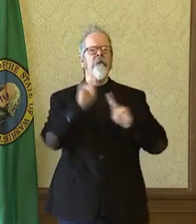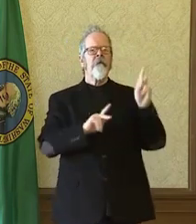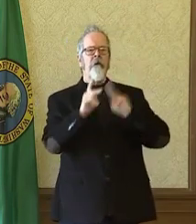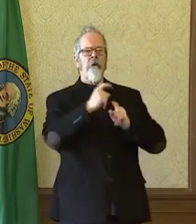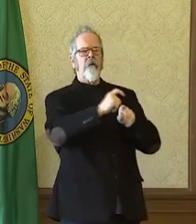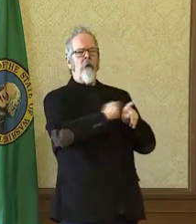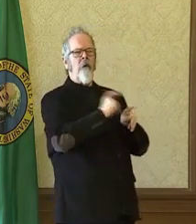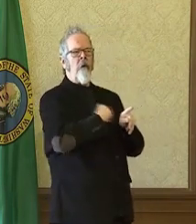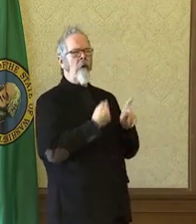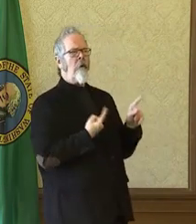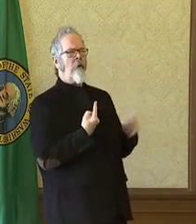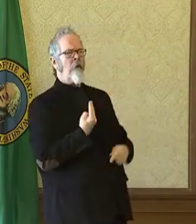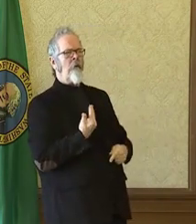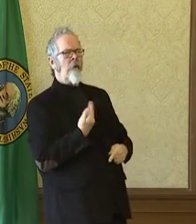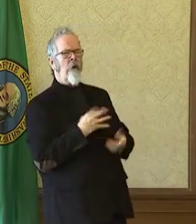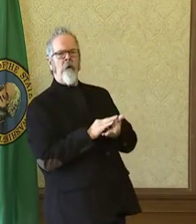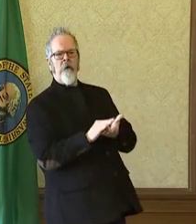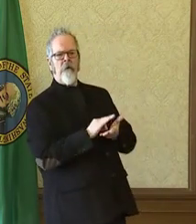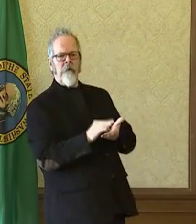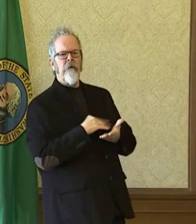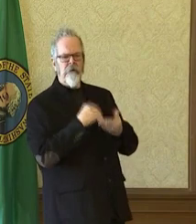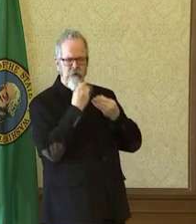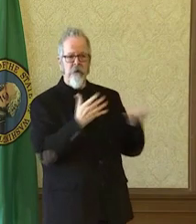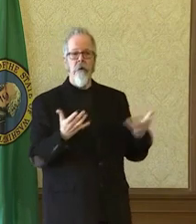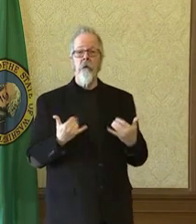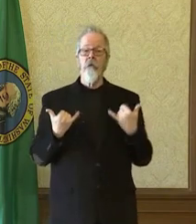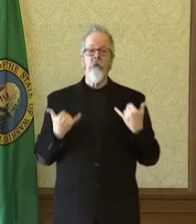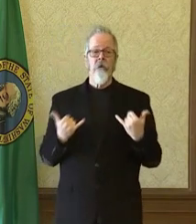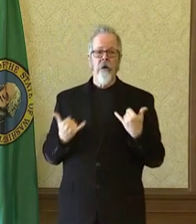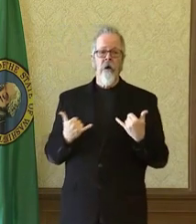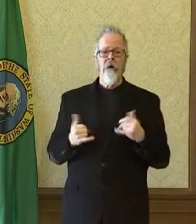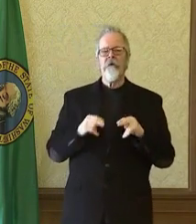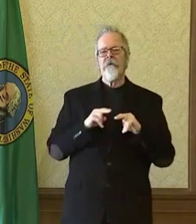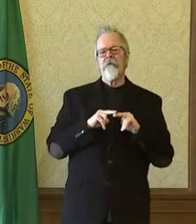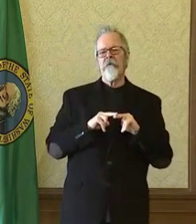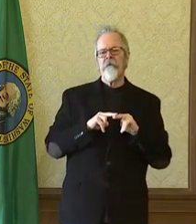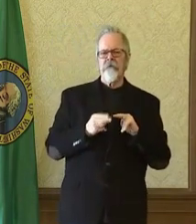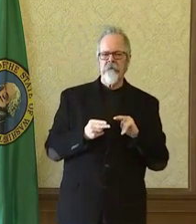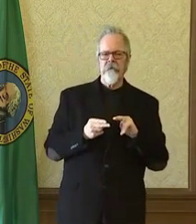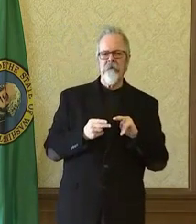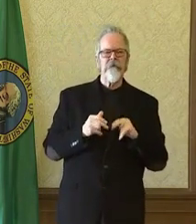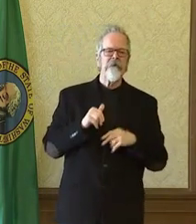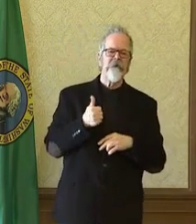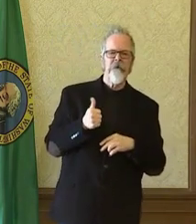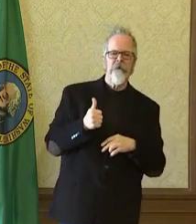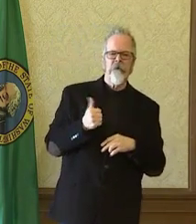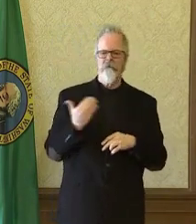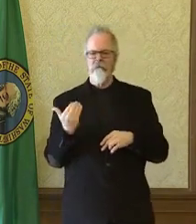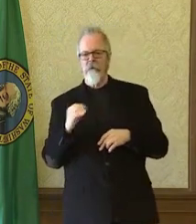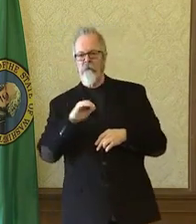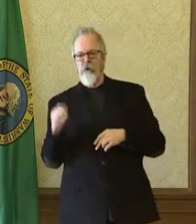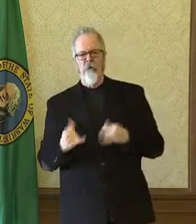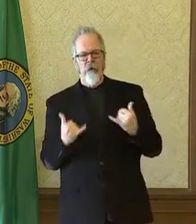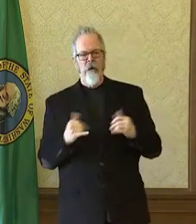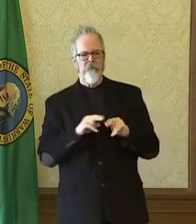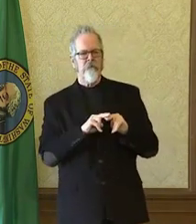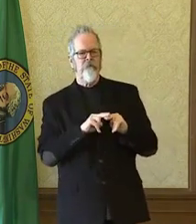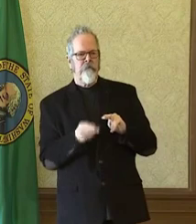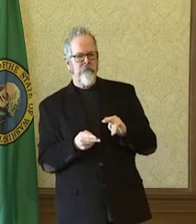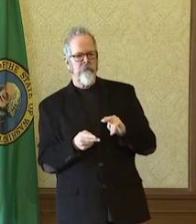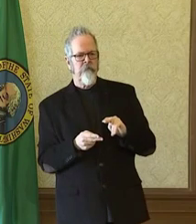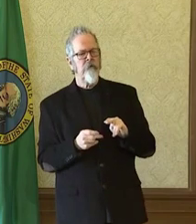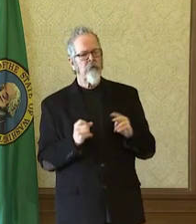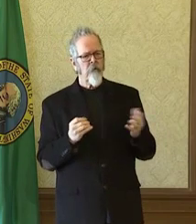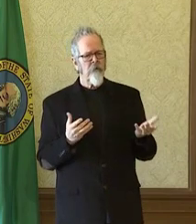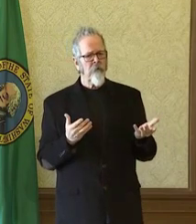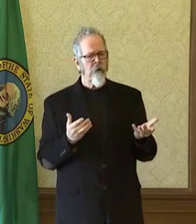15%. So that is encouraging, but that is also because of the mitigation efforts that we've put in place to equip people with better information. I